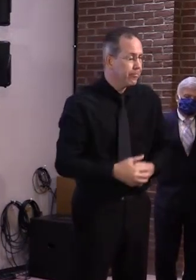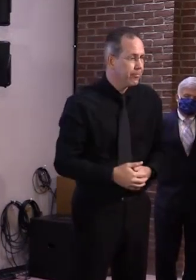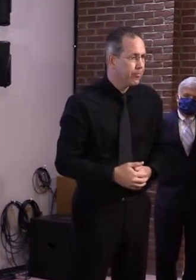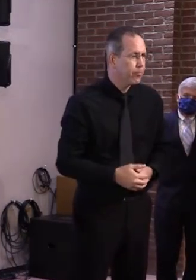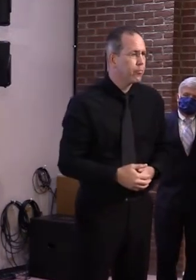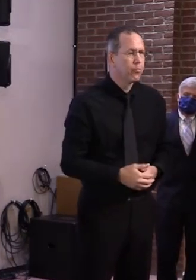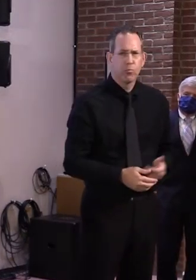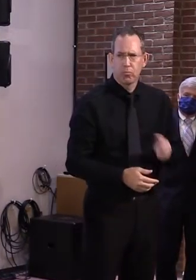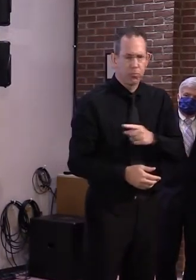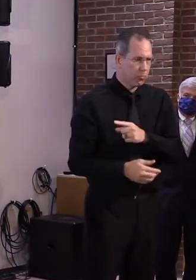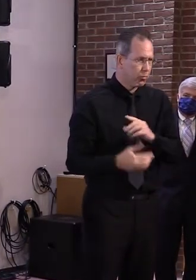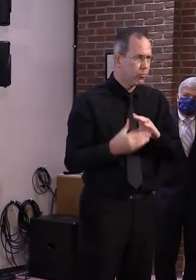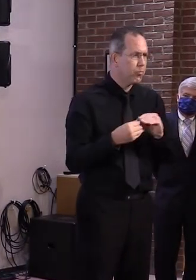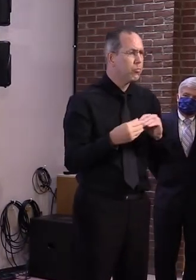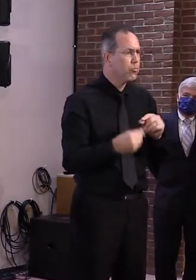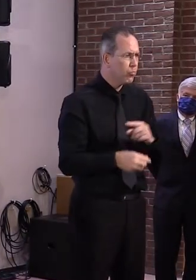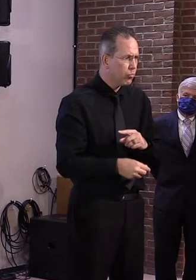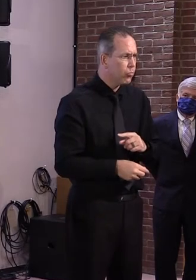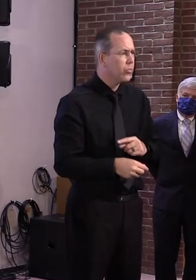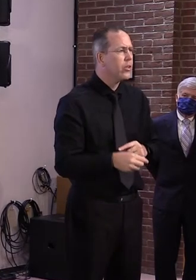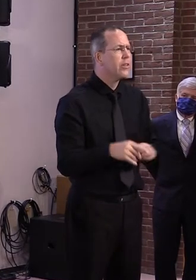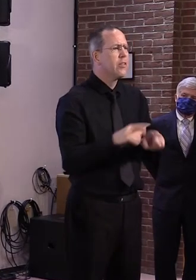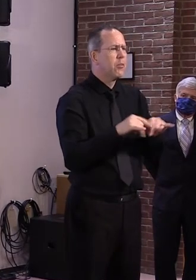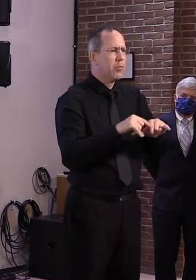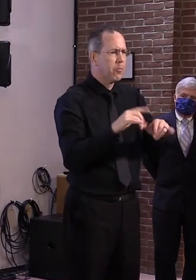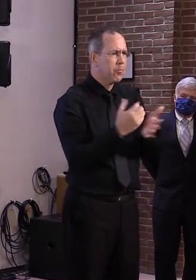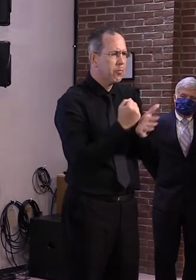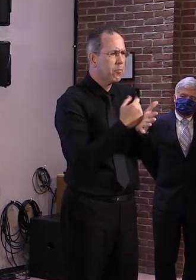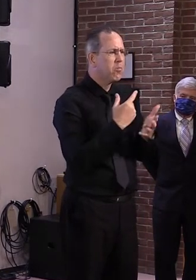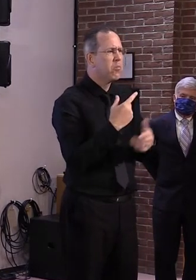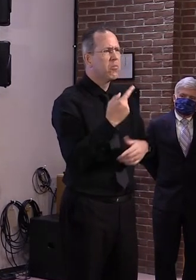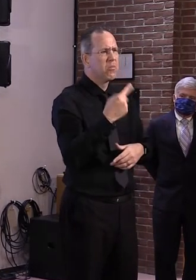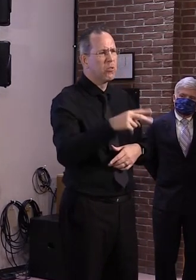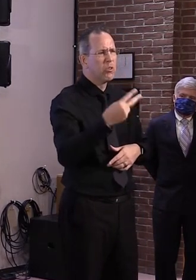you should see something again in the next week or two.